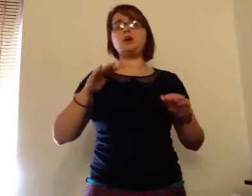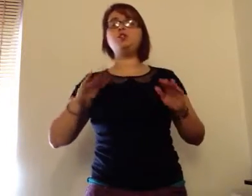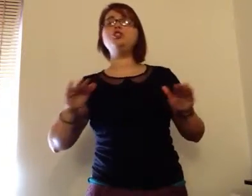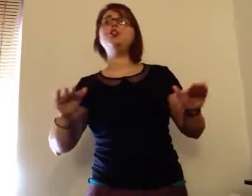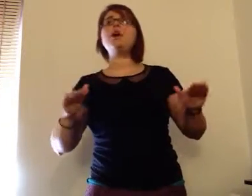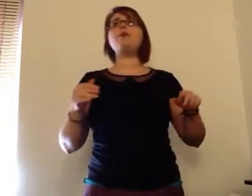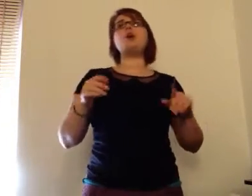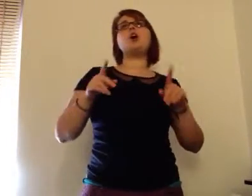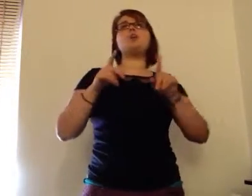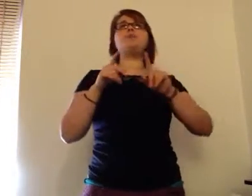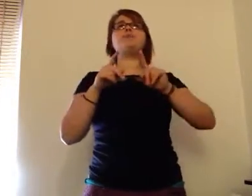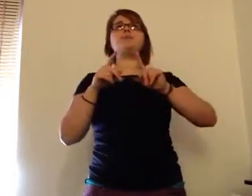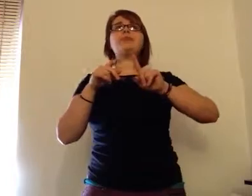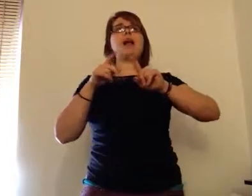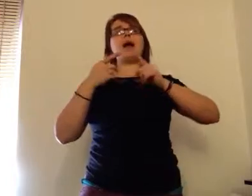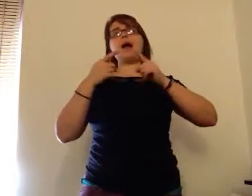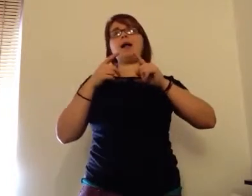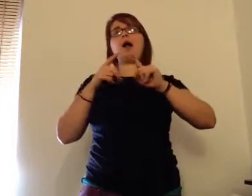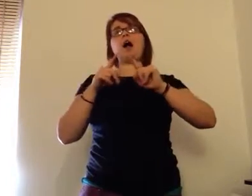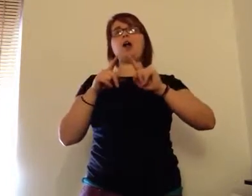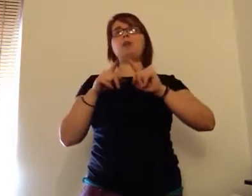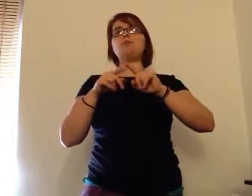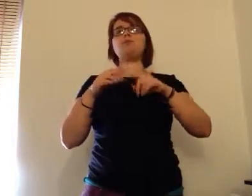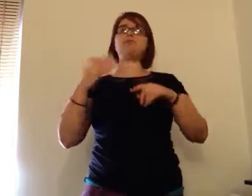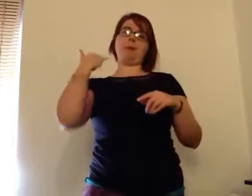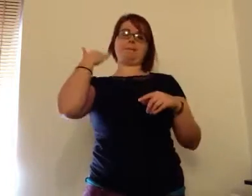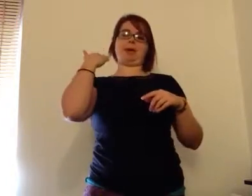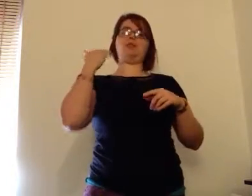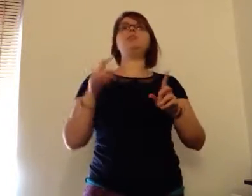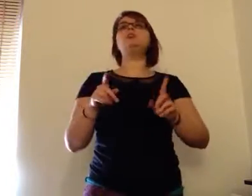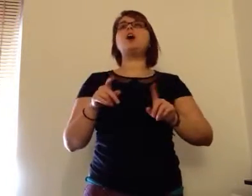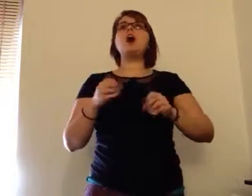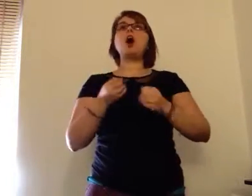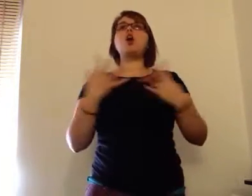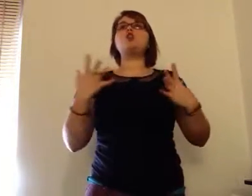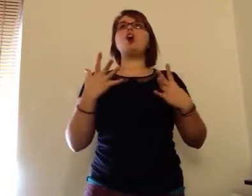And I hope you guys enjoyed that little tidbit of my childhood.